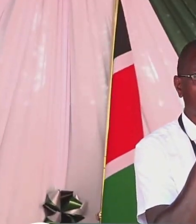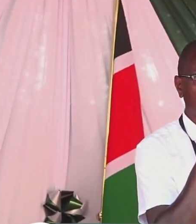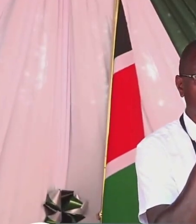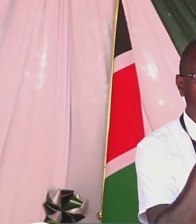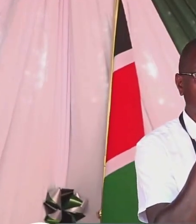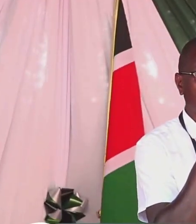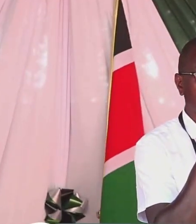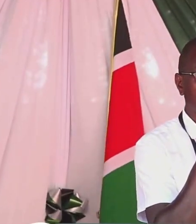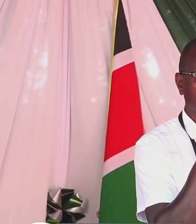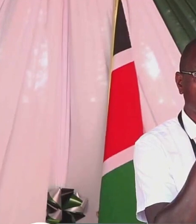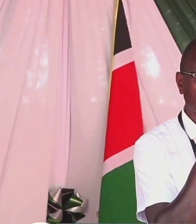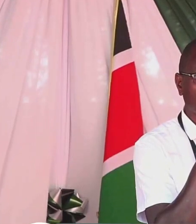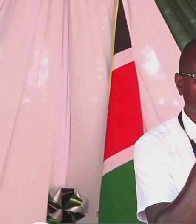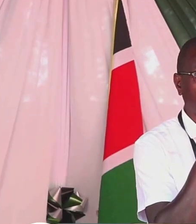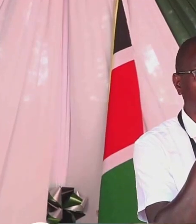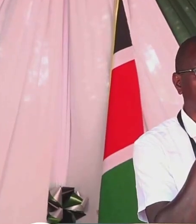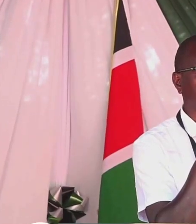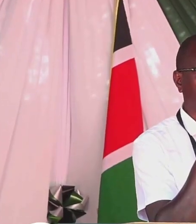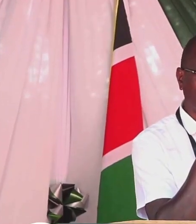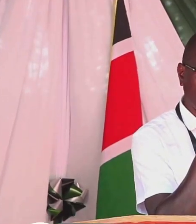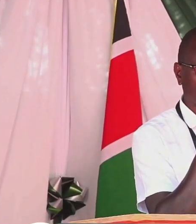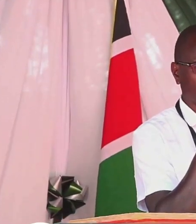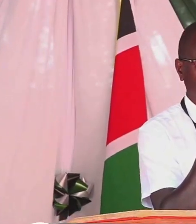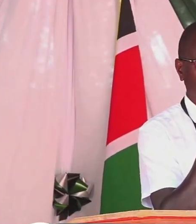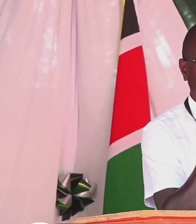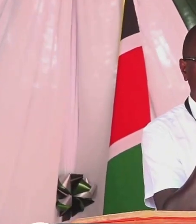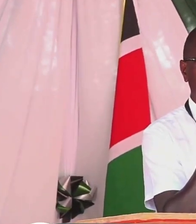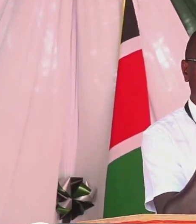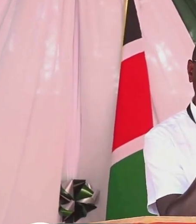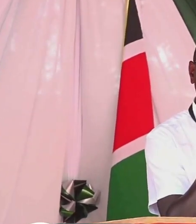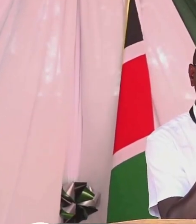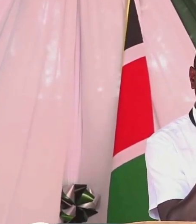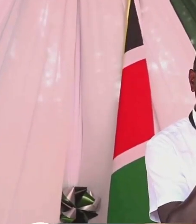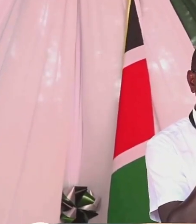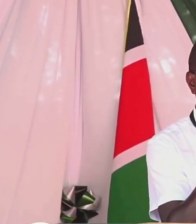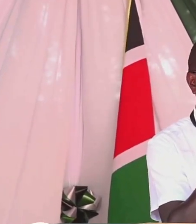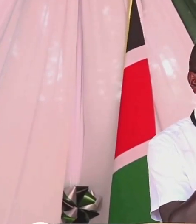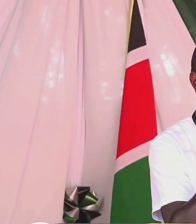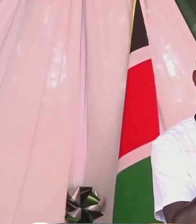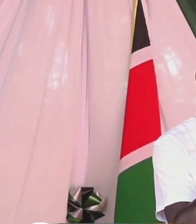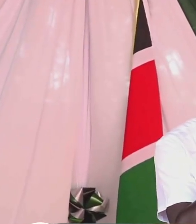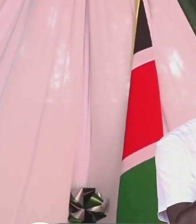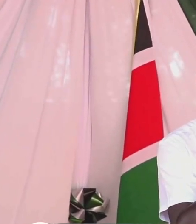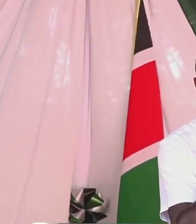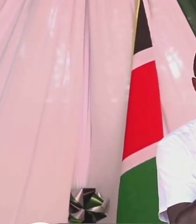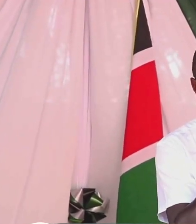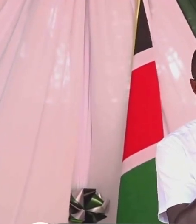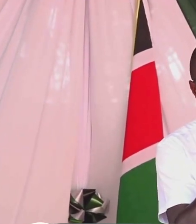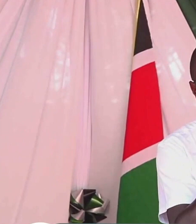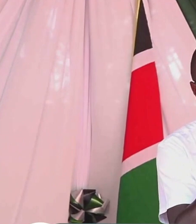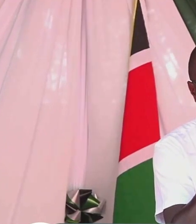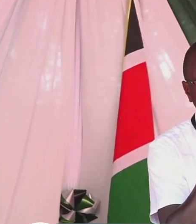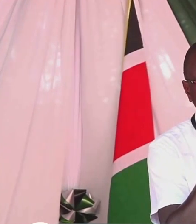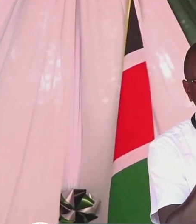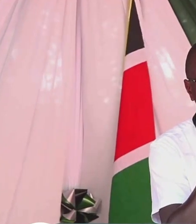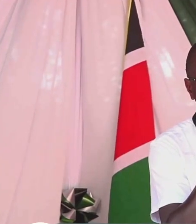00. Very good, you know. This is where we begin, the gateway to East